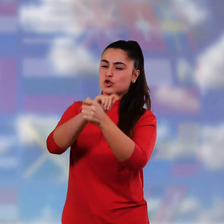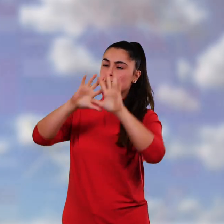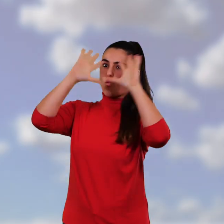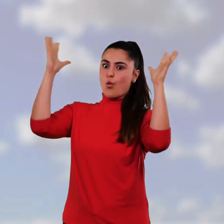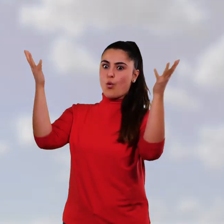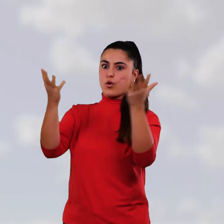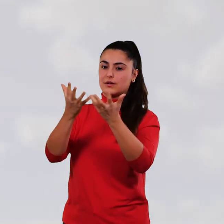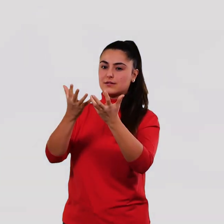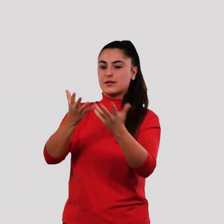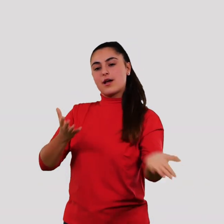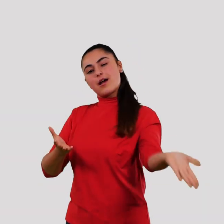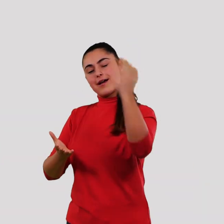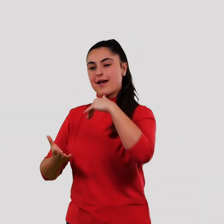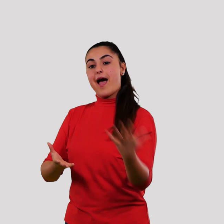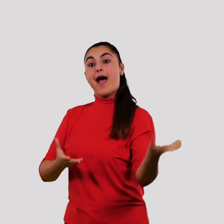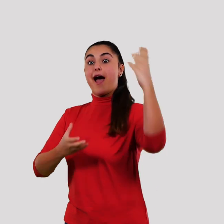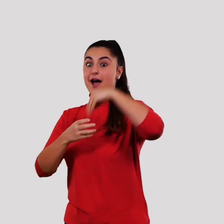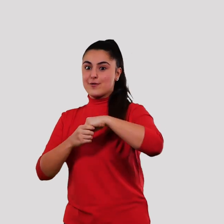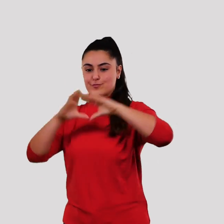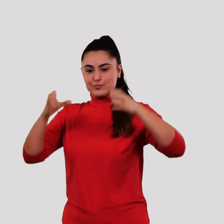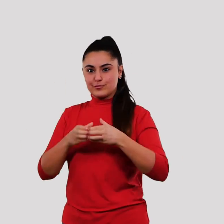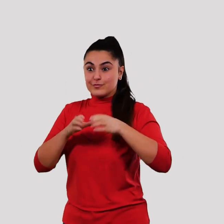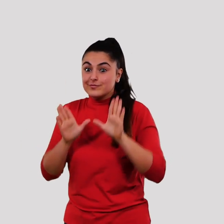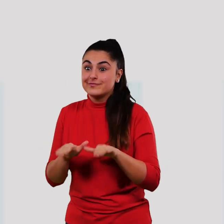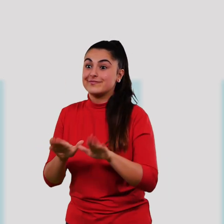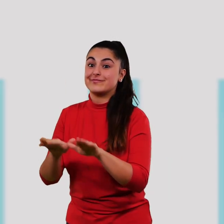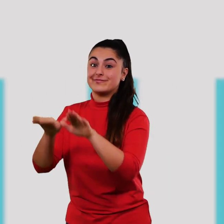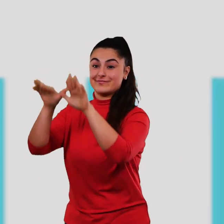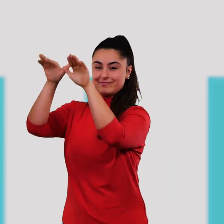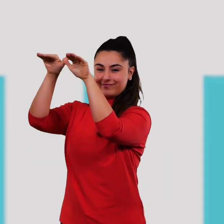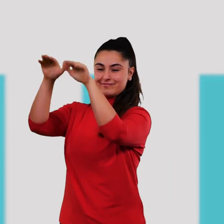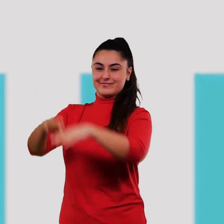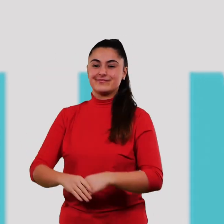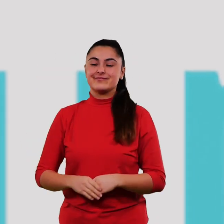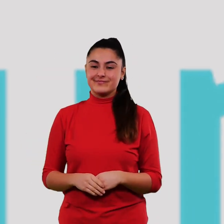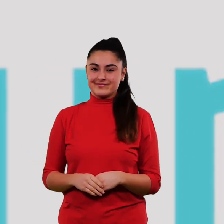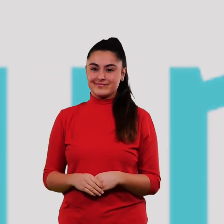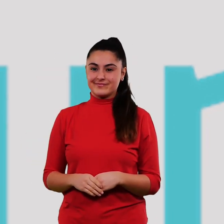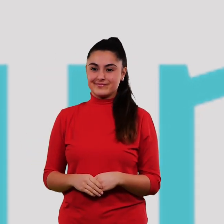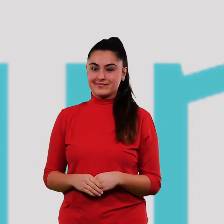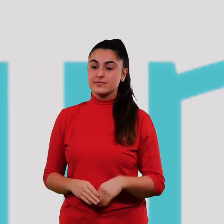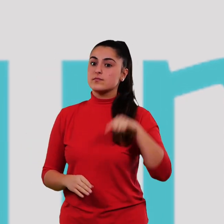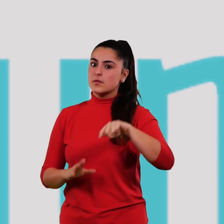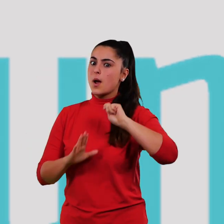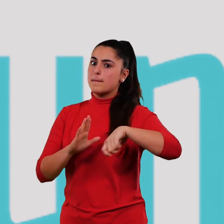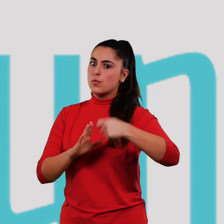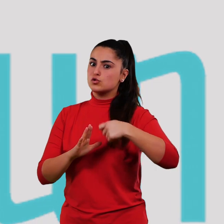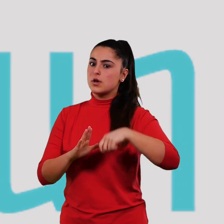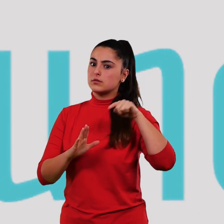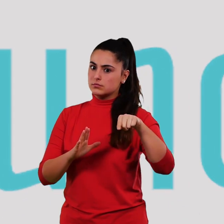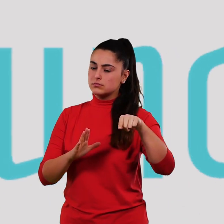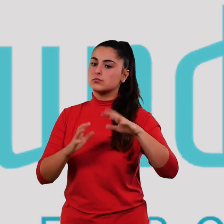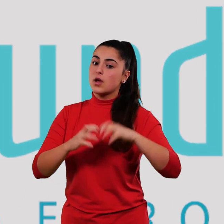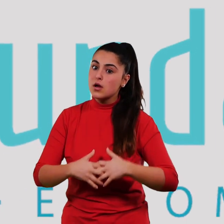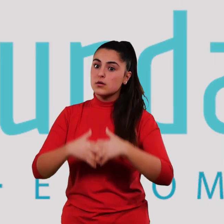project, EuroMed, the Flying Classroom, is funded by the Anna Lindh Euro-Mediterranean